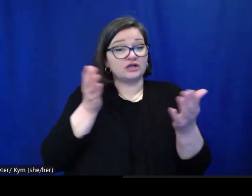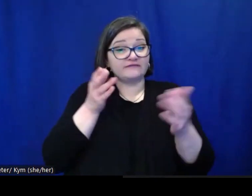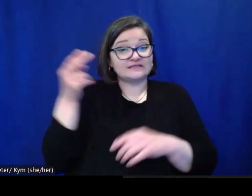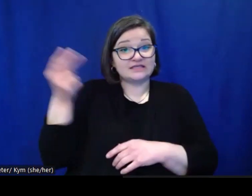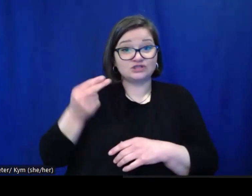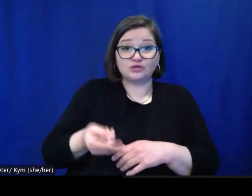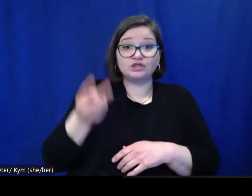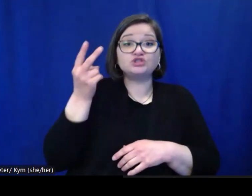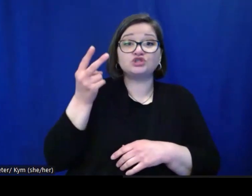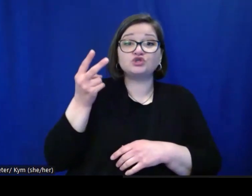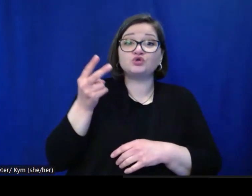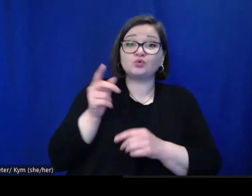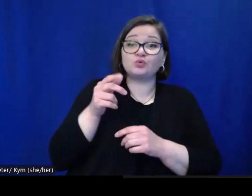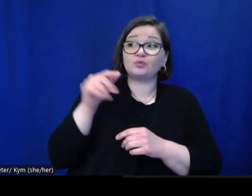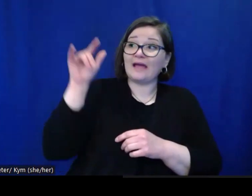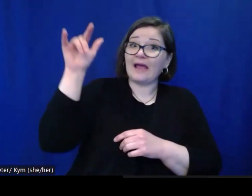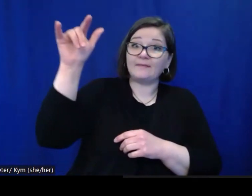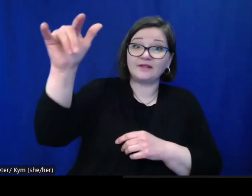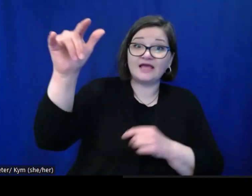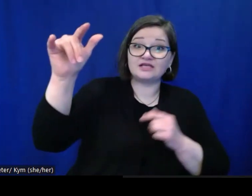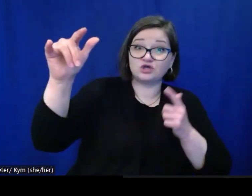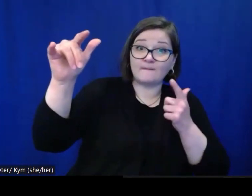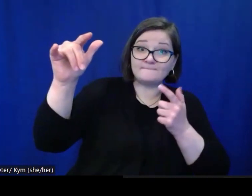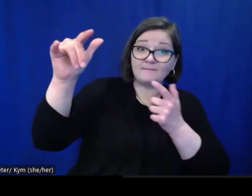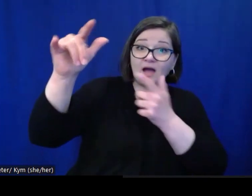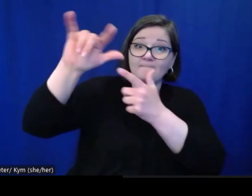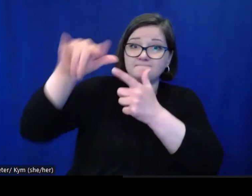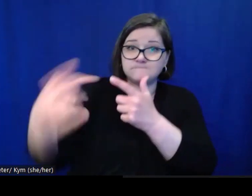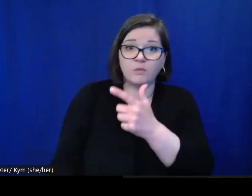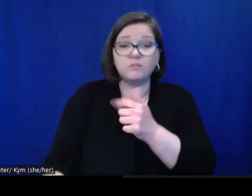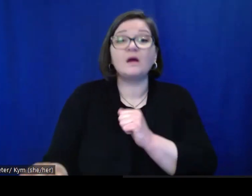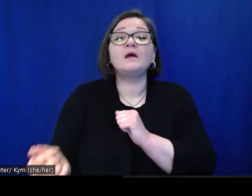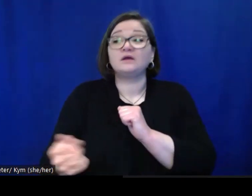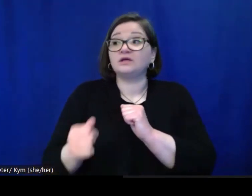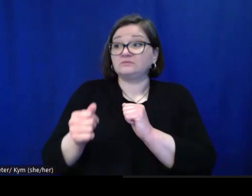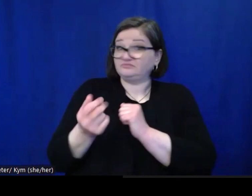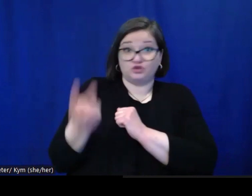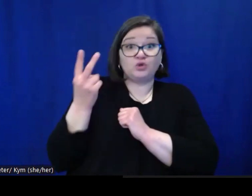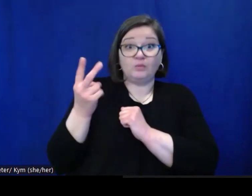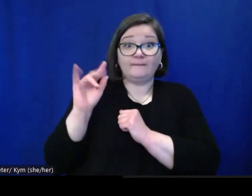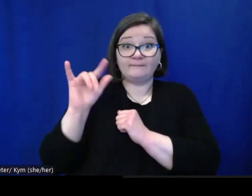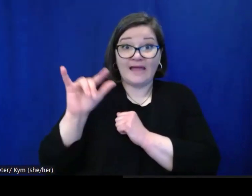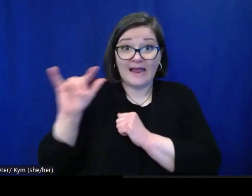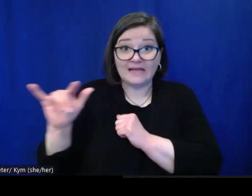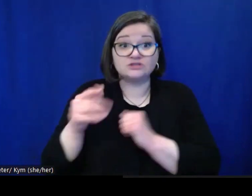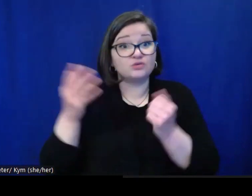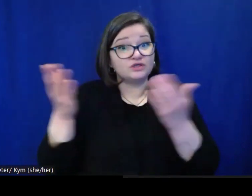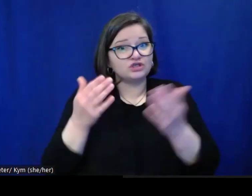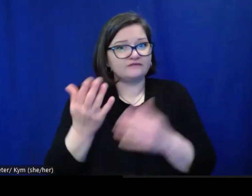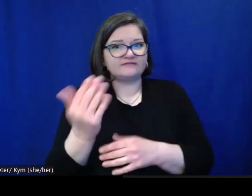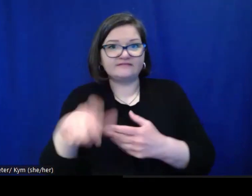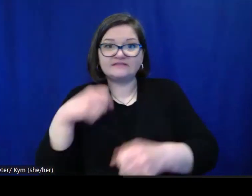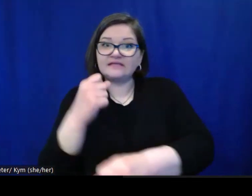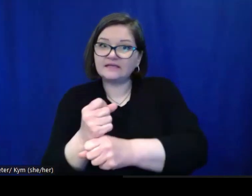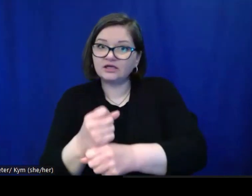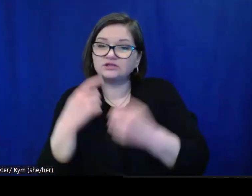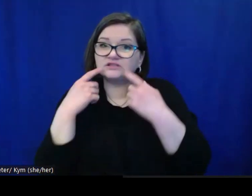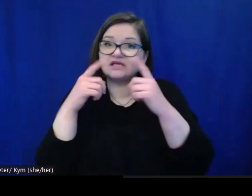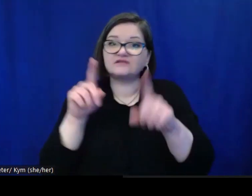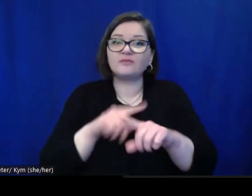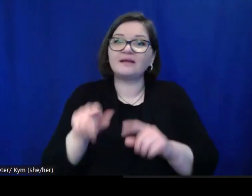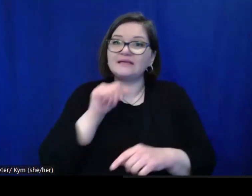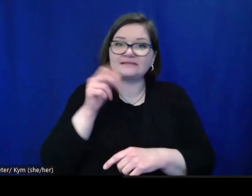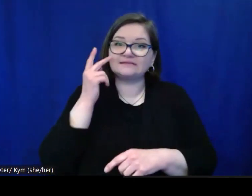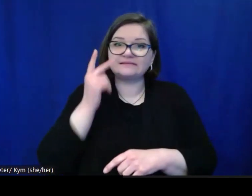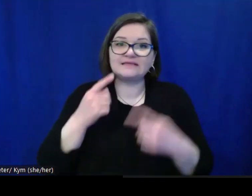down. He served for like 15 years, right? He's pretty successful. He doesn't see that